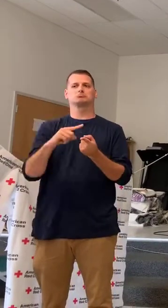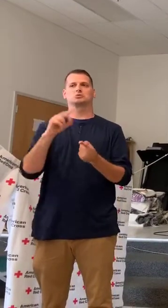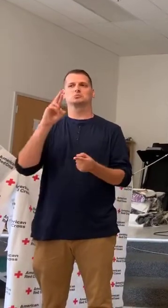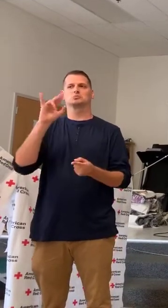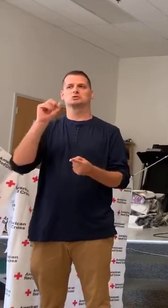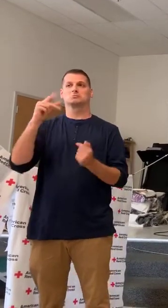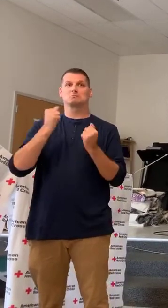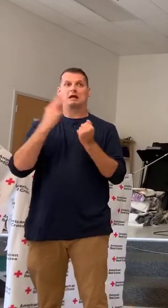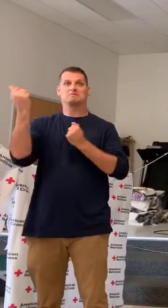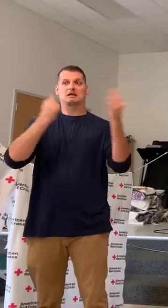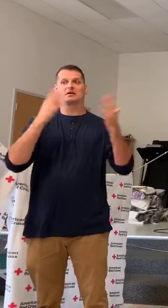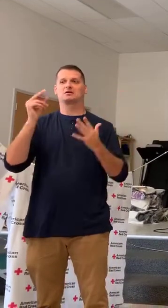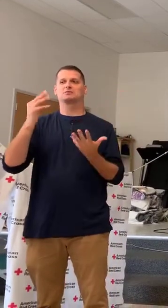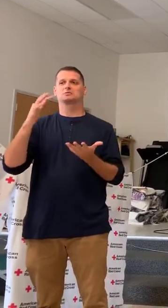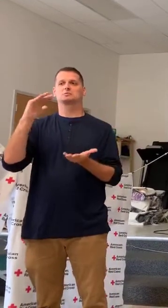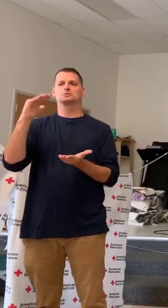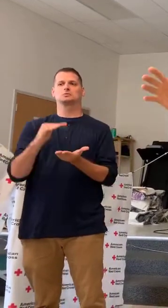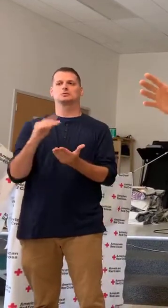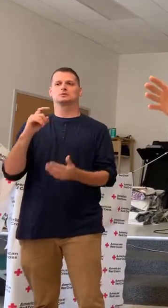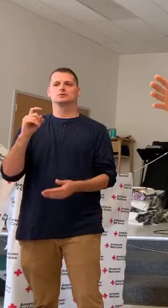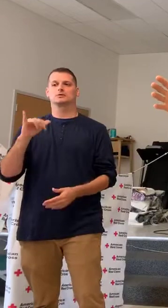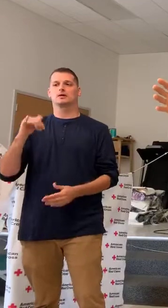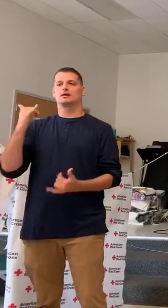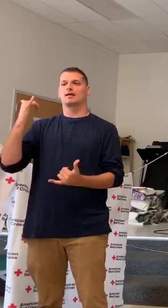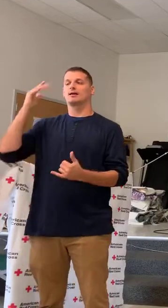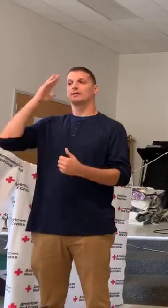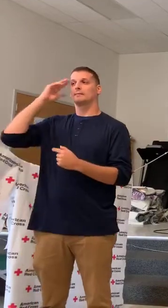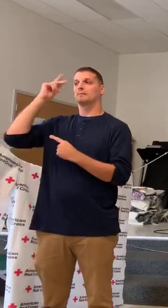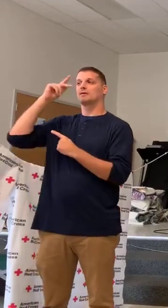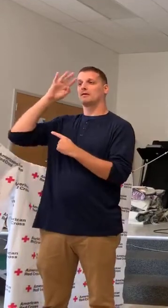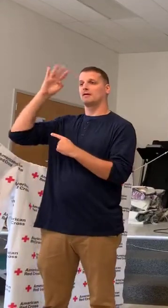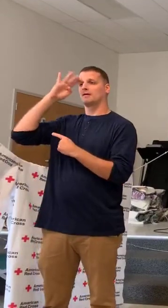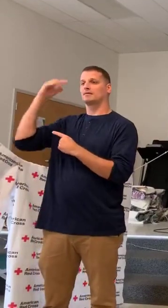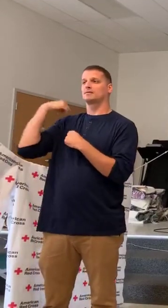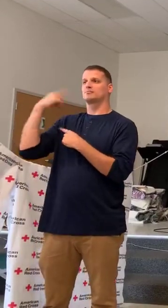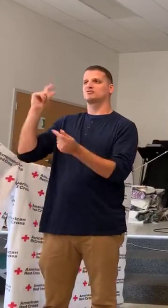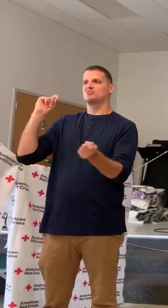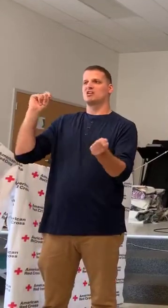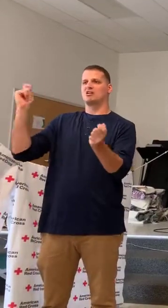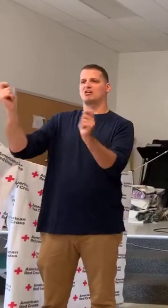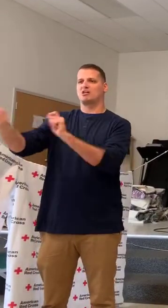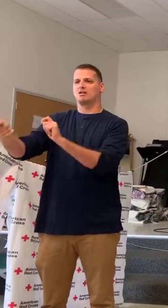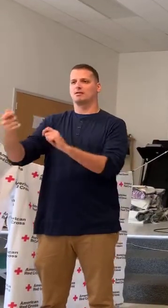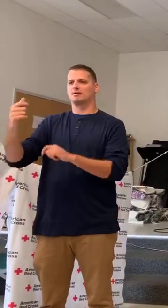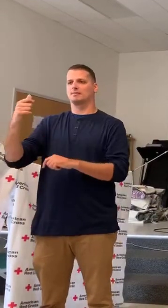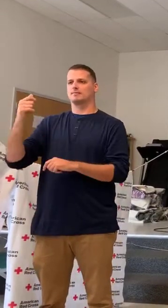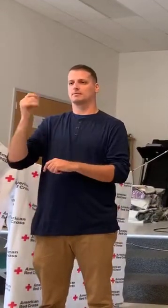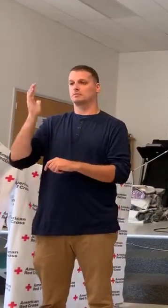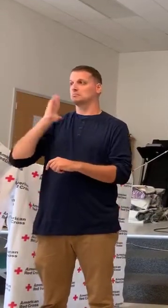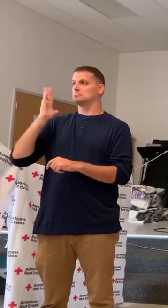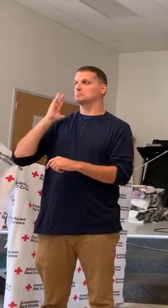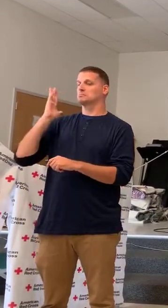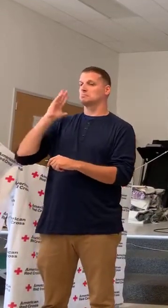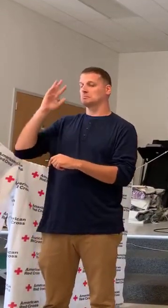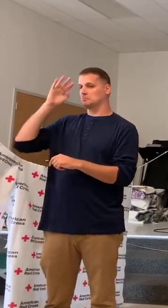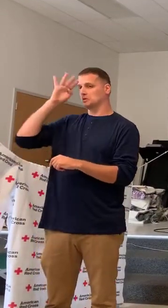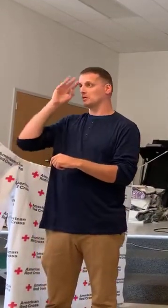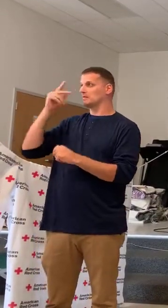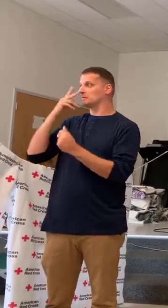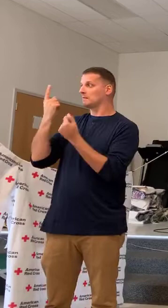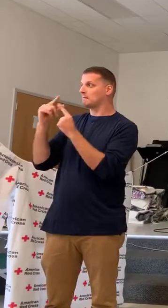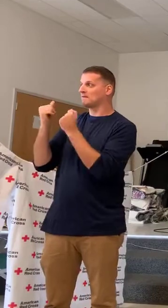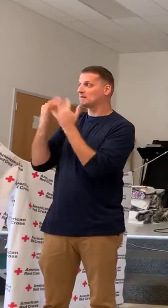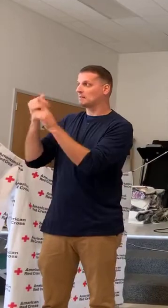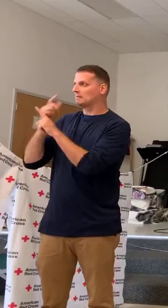is partially why fires grow so enormously, because they have been put out. And we got on this stuff right away because we were